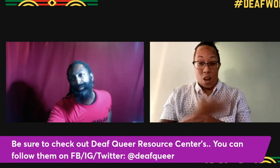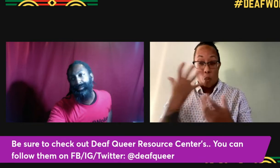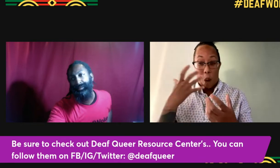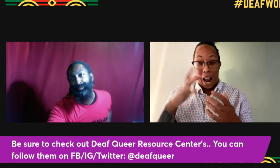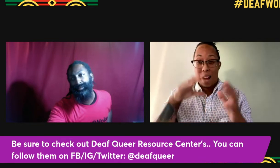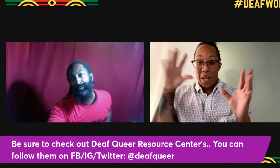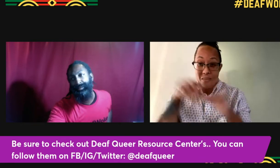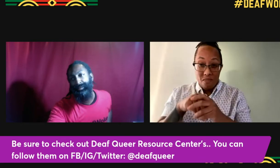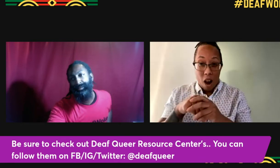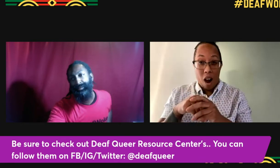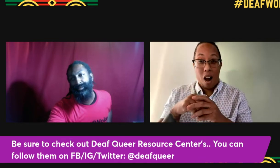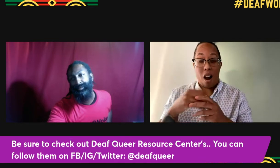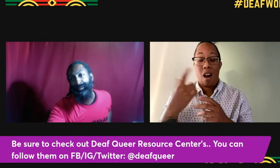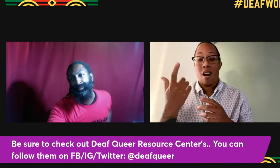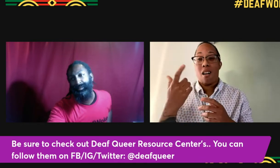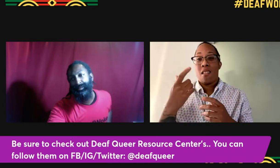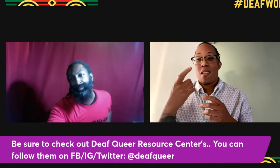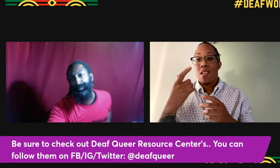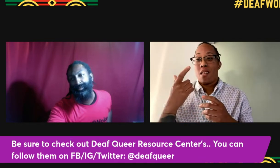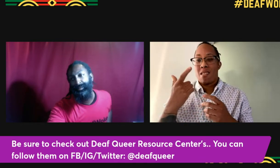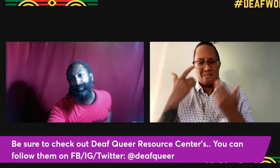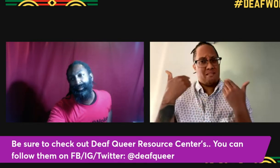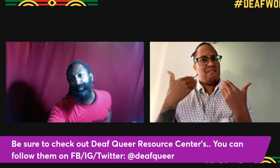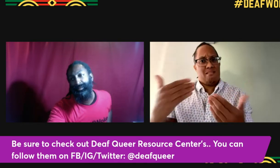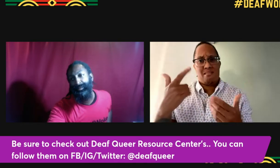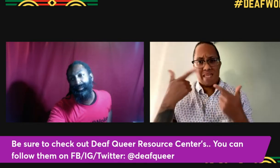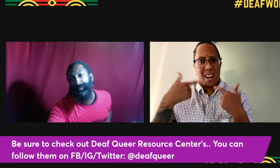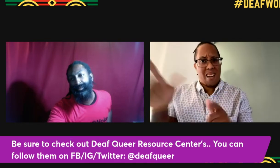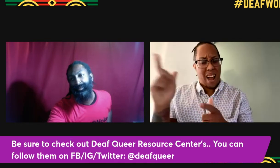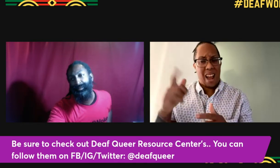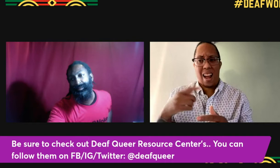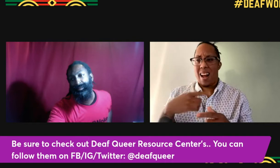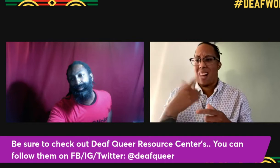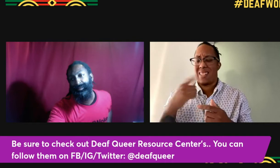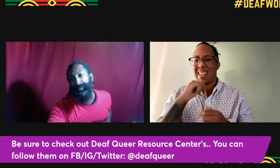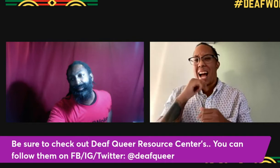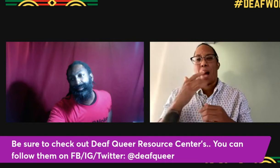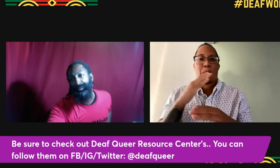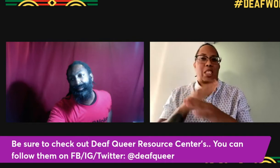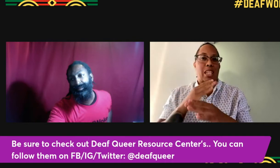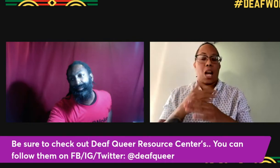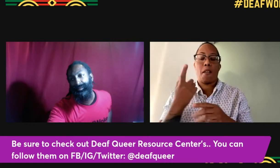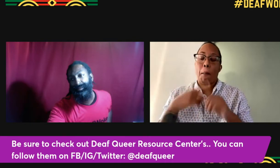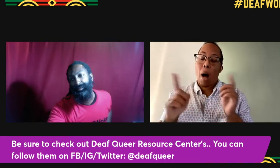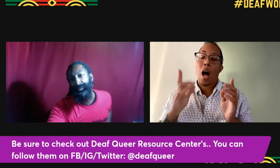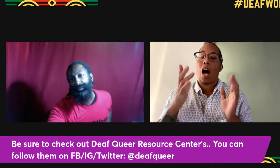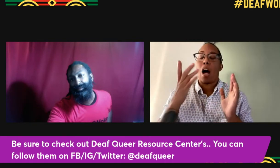this son, this black son, wants to be involved. Let him.